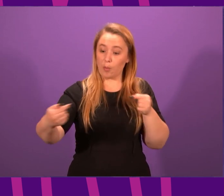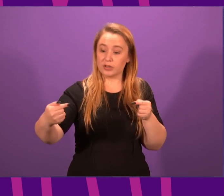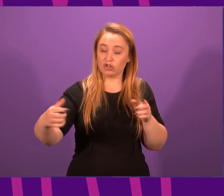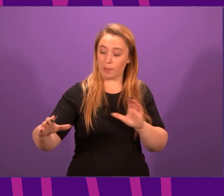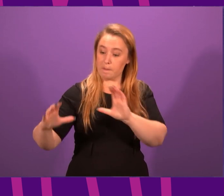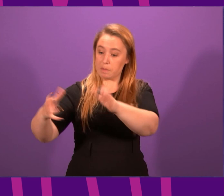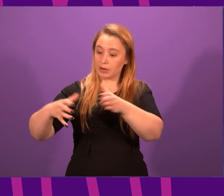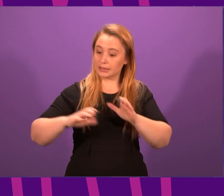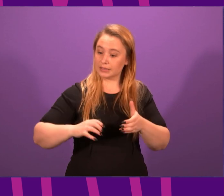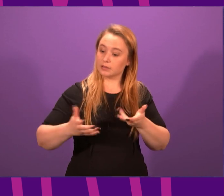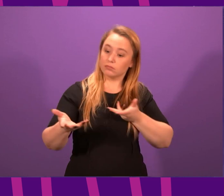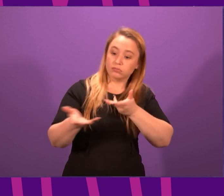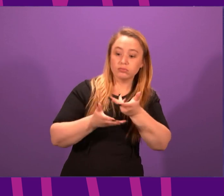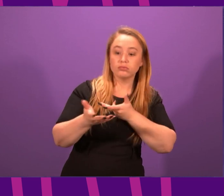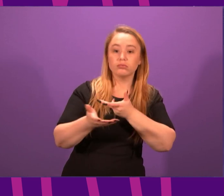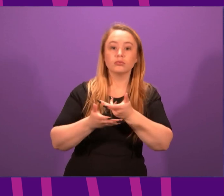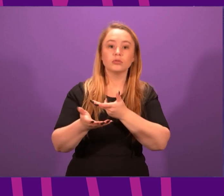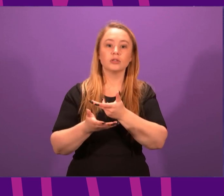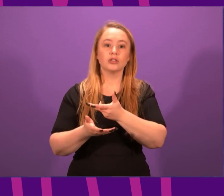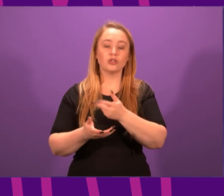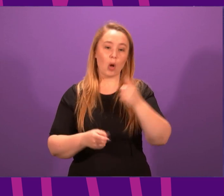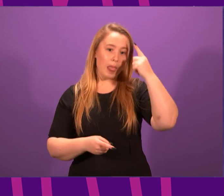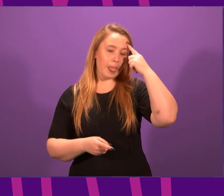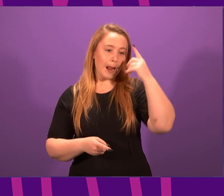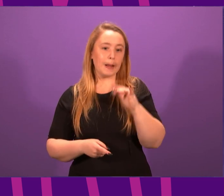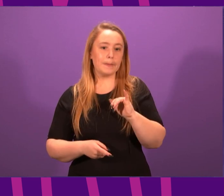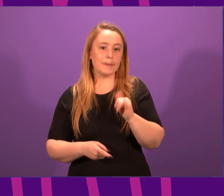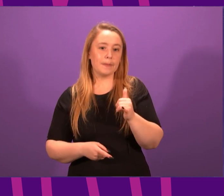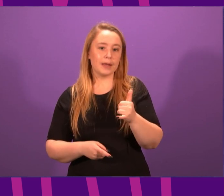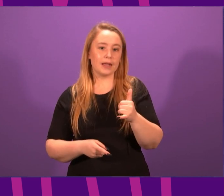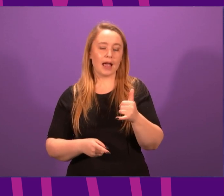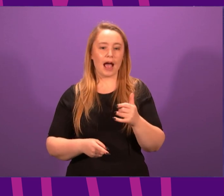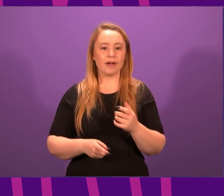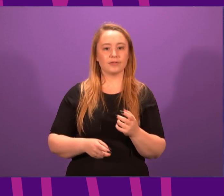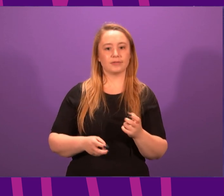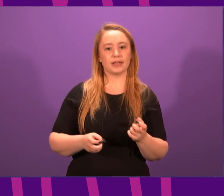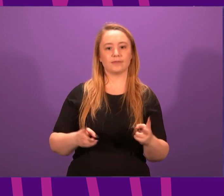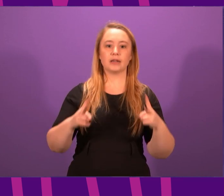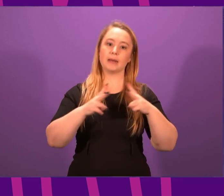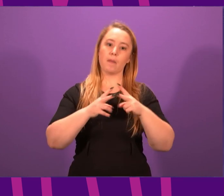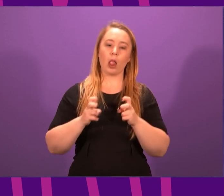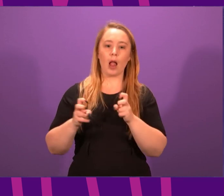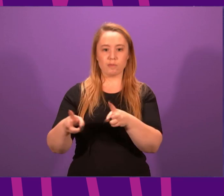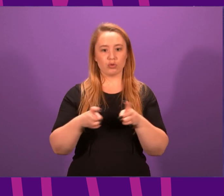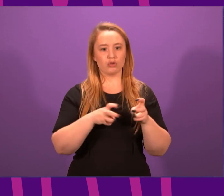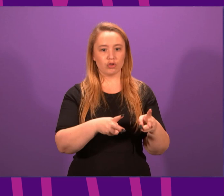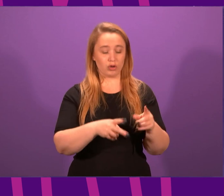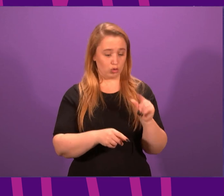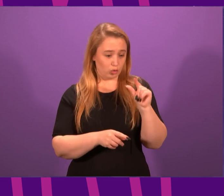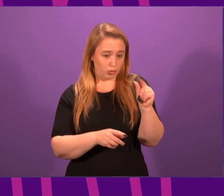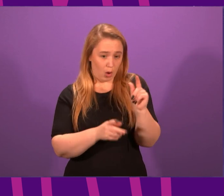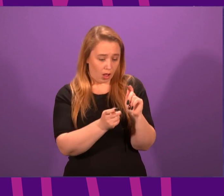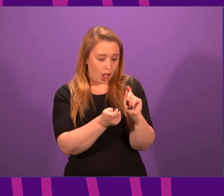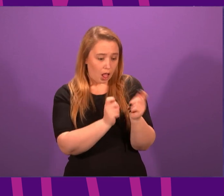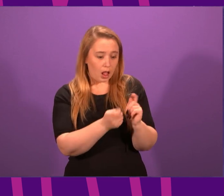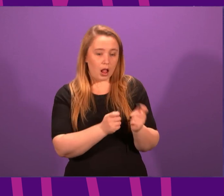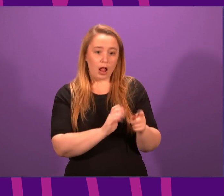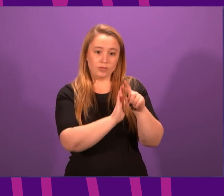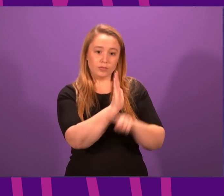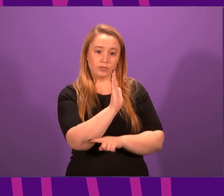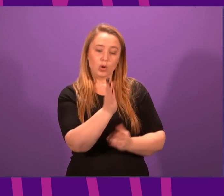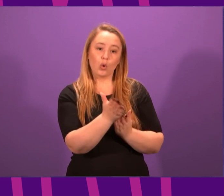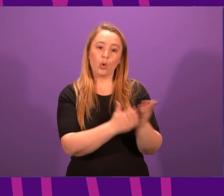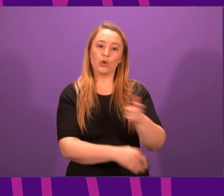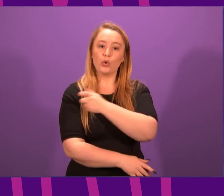would suggest perhaps there is a dual approach to this, where relatively minor changes to the regulations go through the